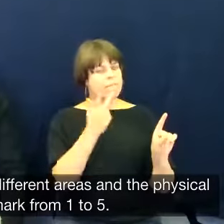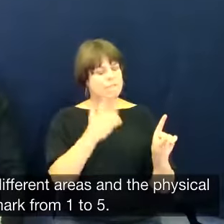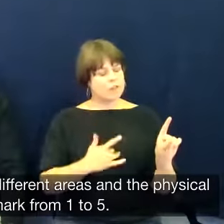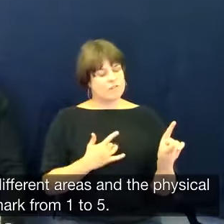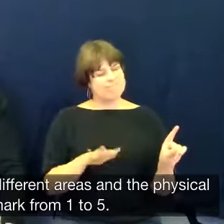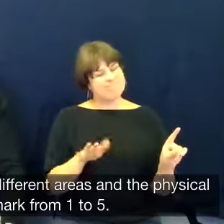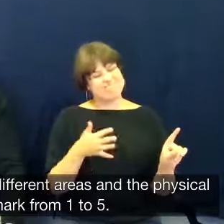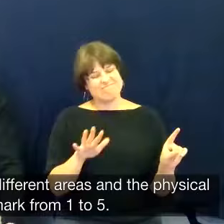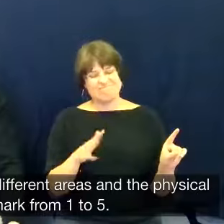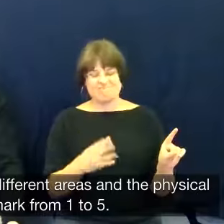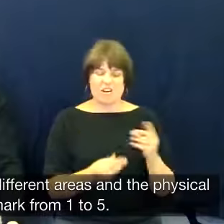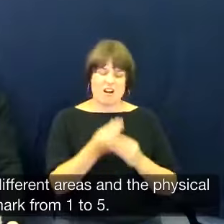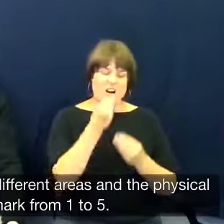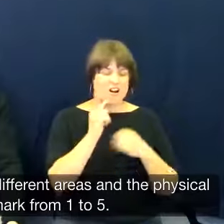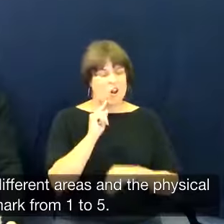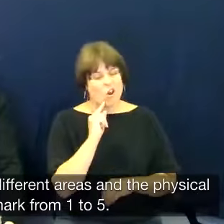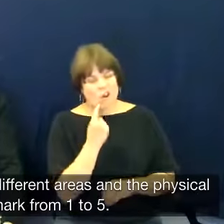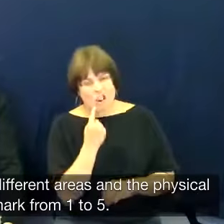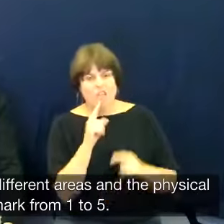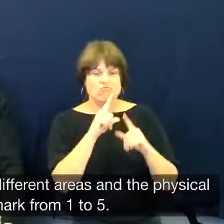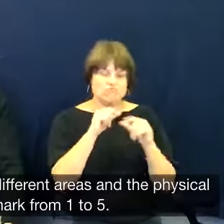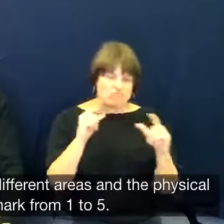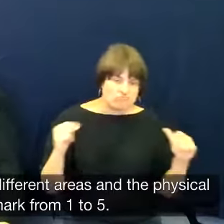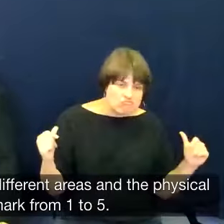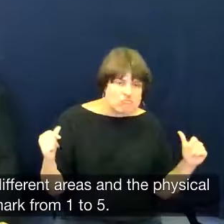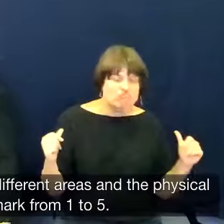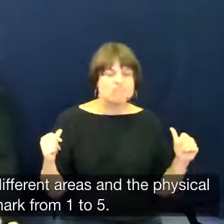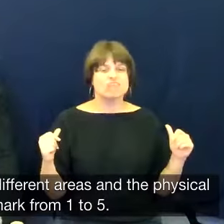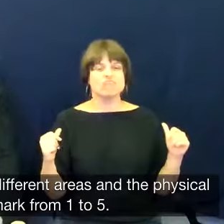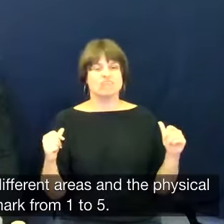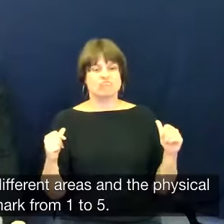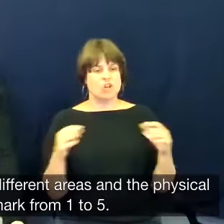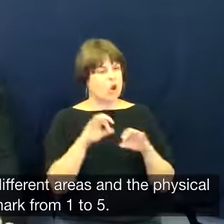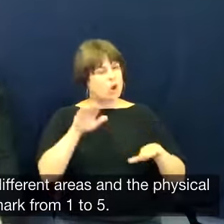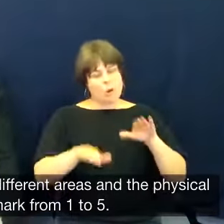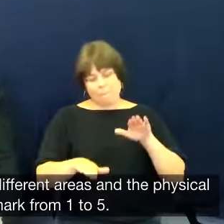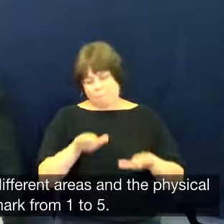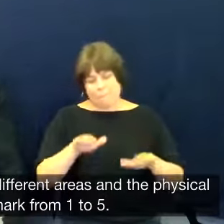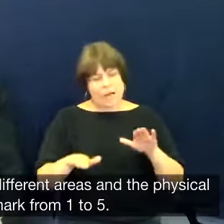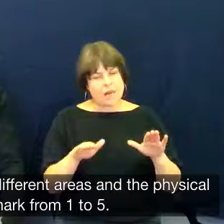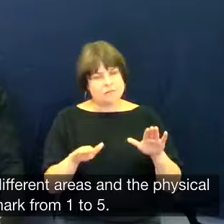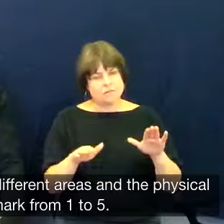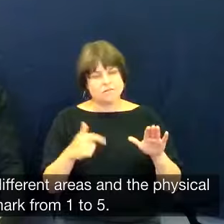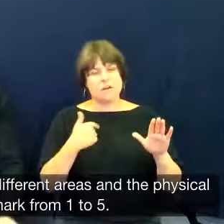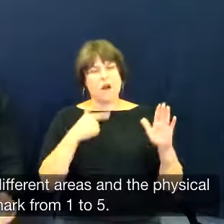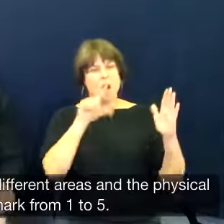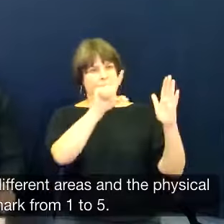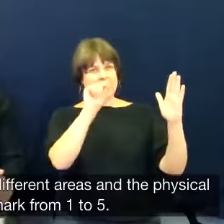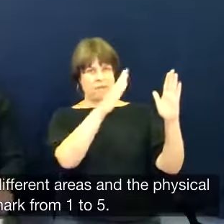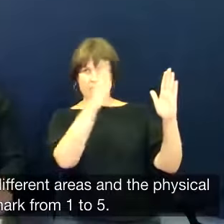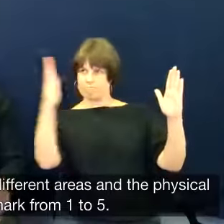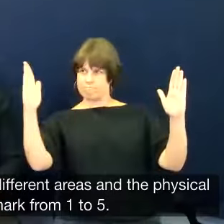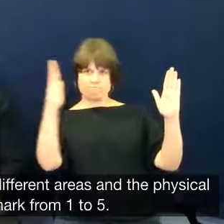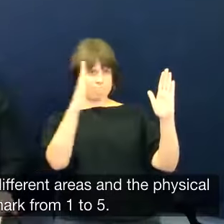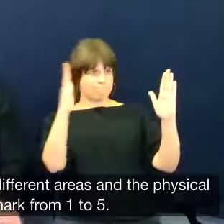healthy, you eat chips and lollies or something that's not balanced, then you would